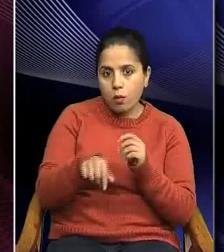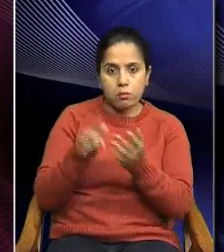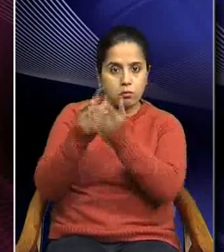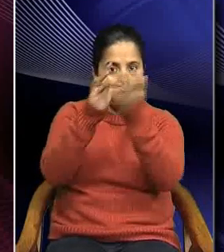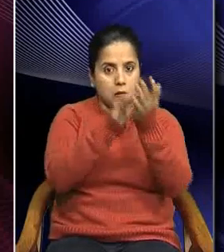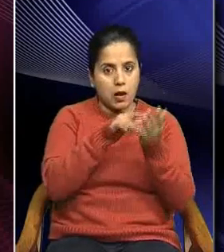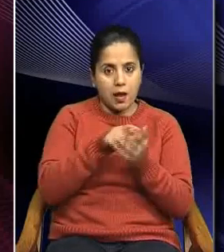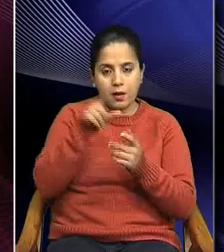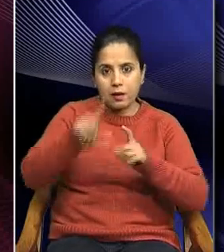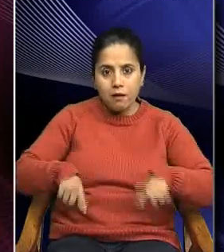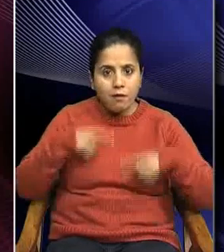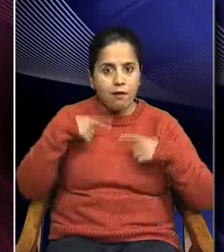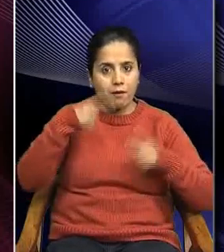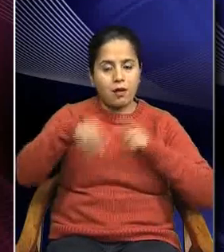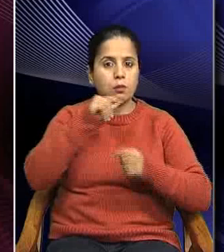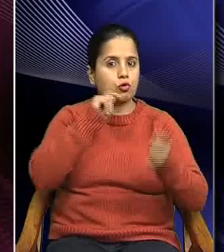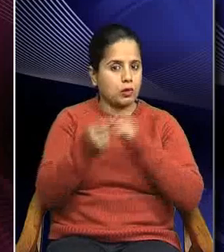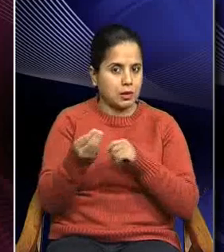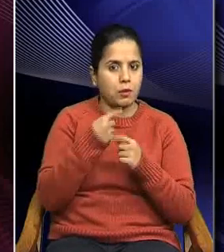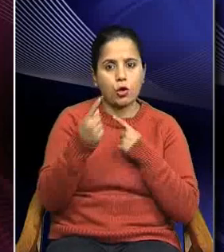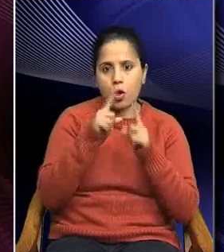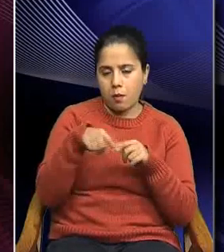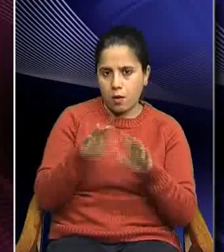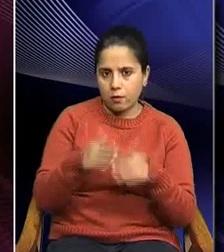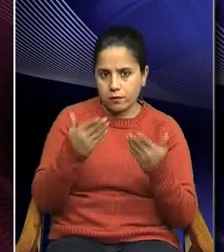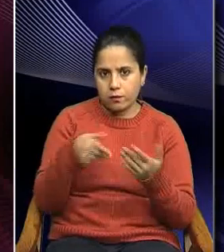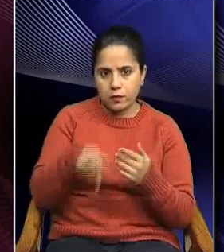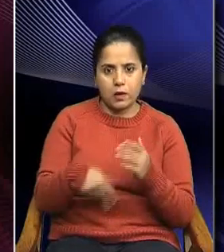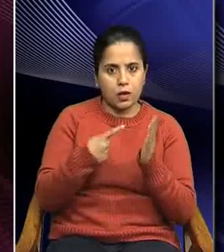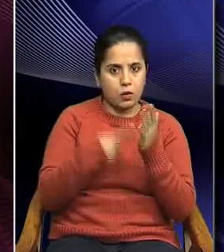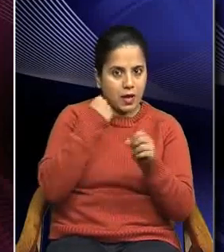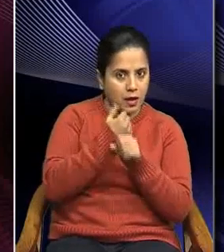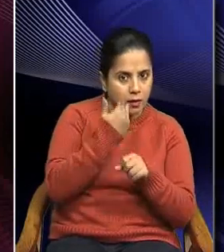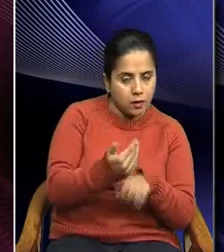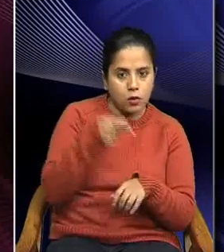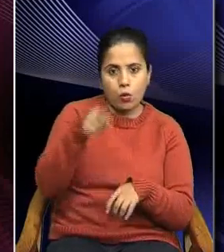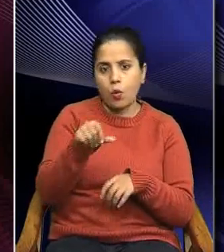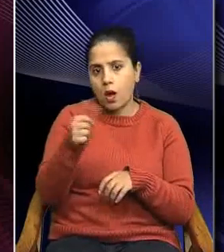locale that we are talking about when we are talking of Rigvedic period and later Vedic